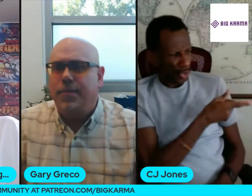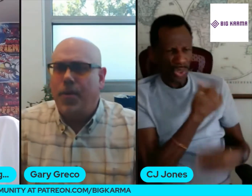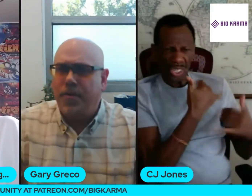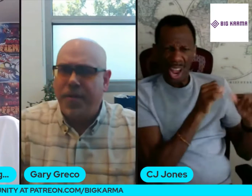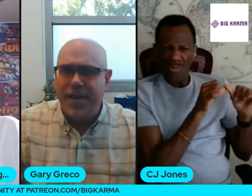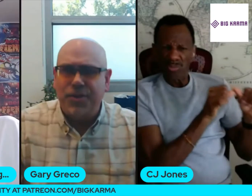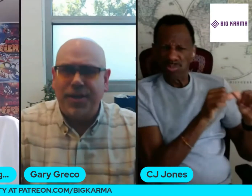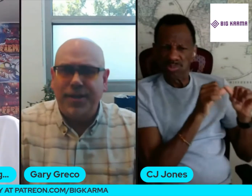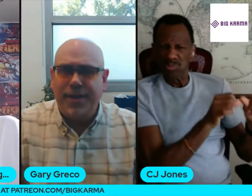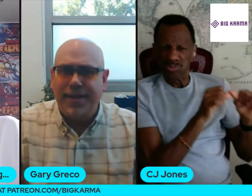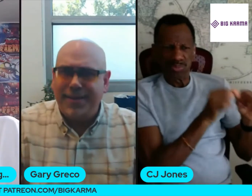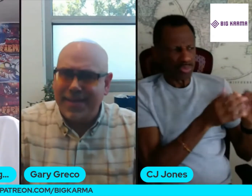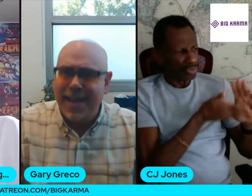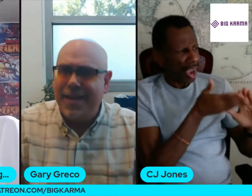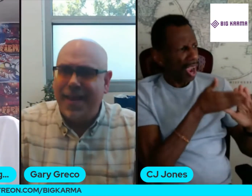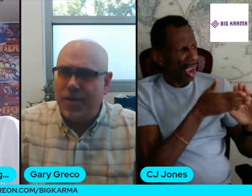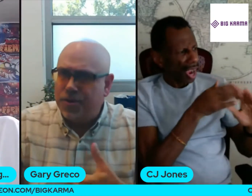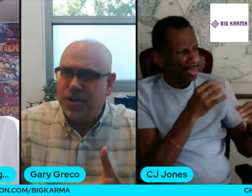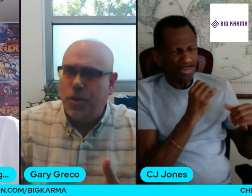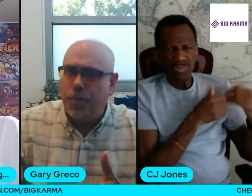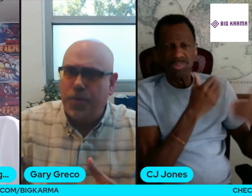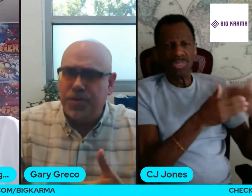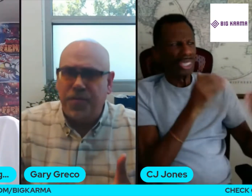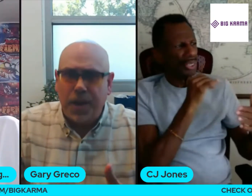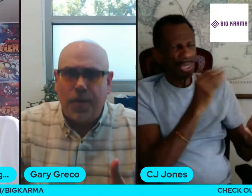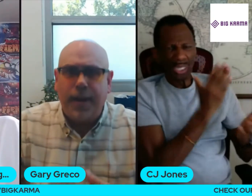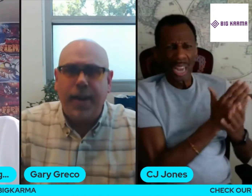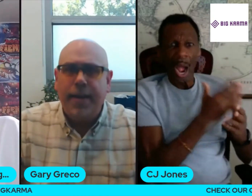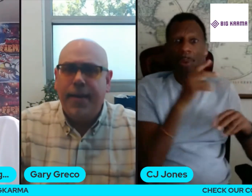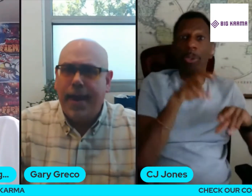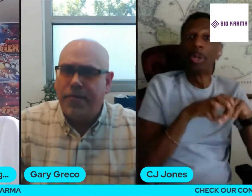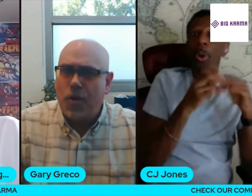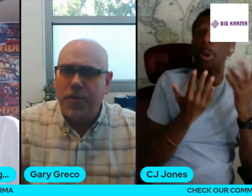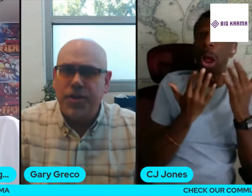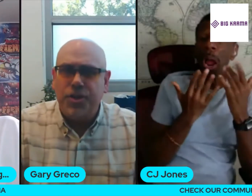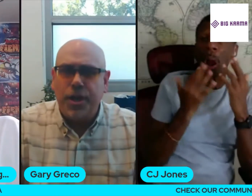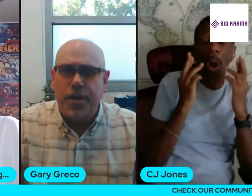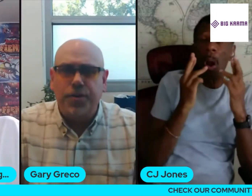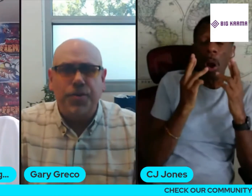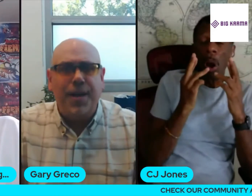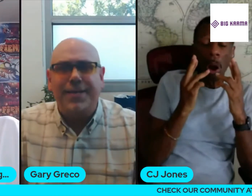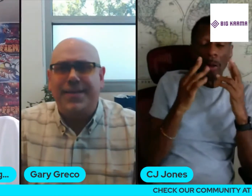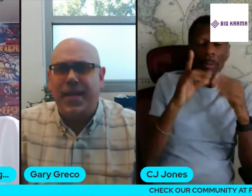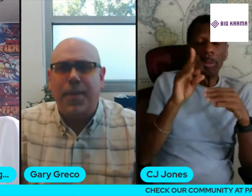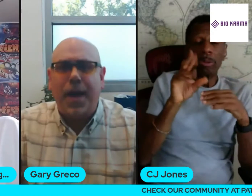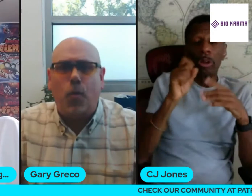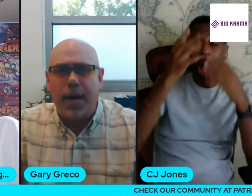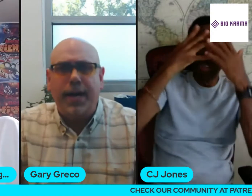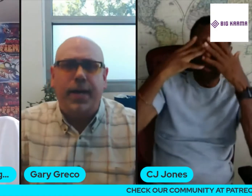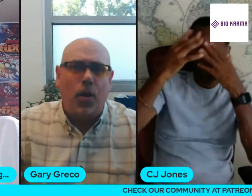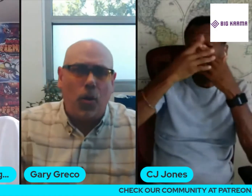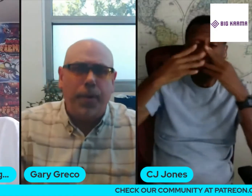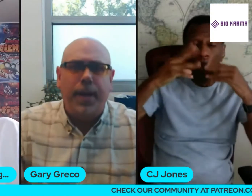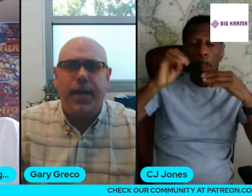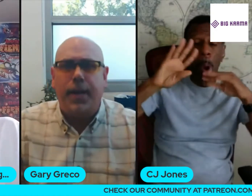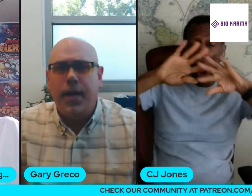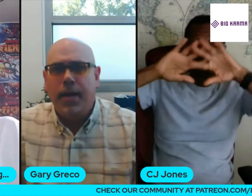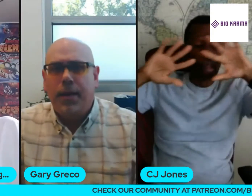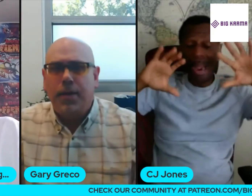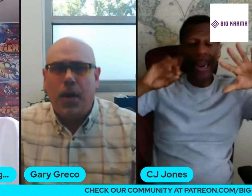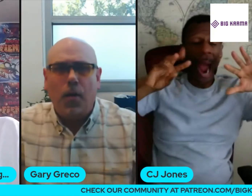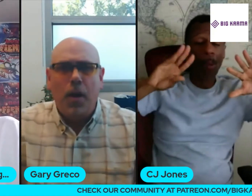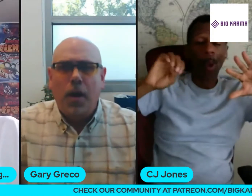mindset, motivation, and seeing that you're still persevering after all these years. You're not sitting back waiting and hoping